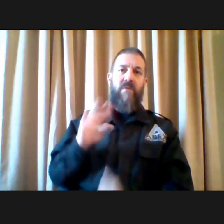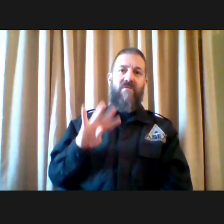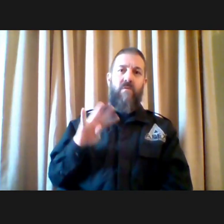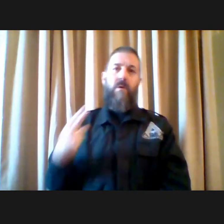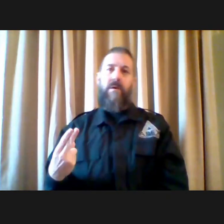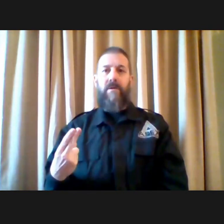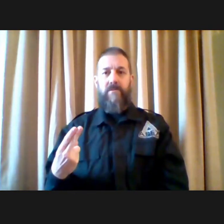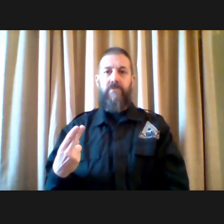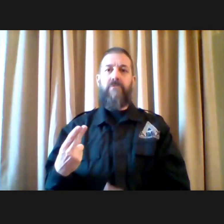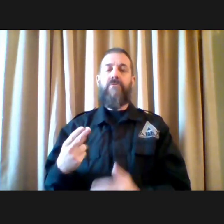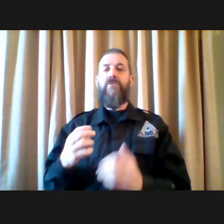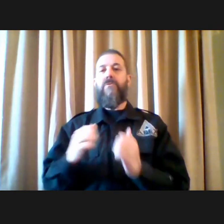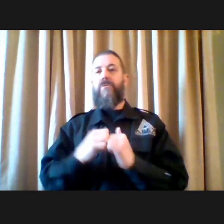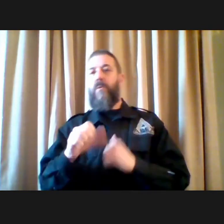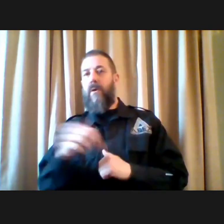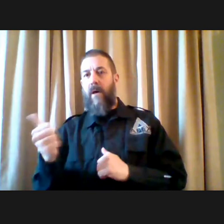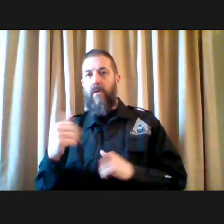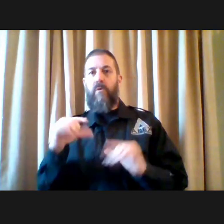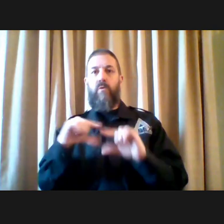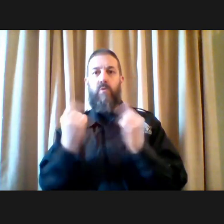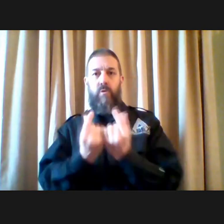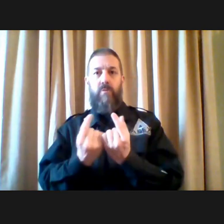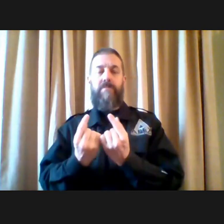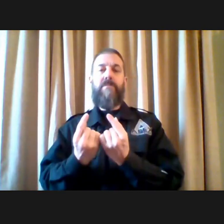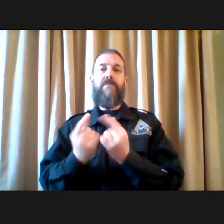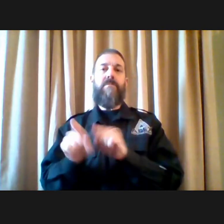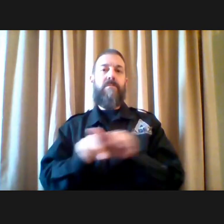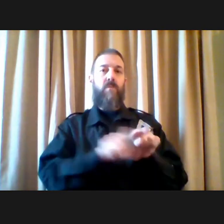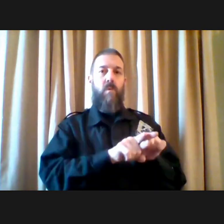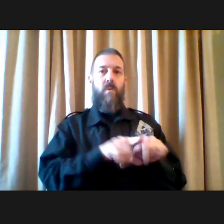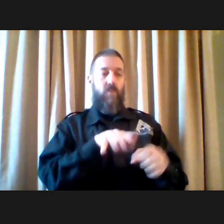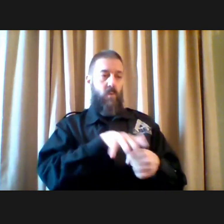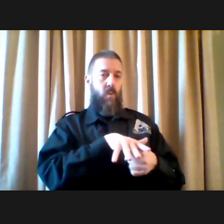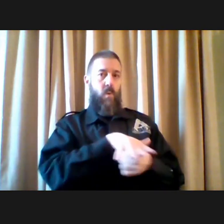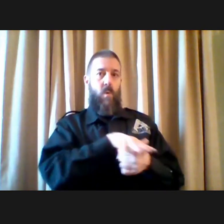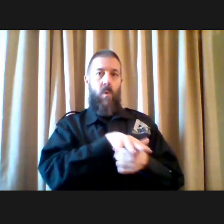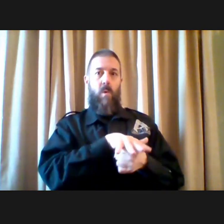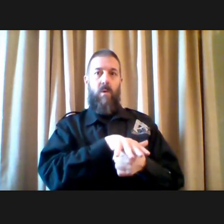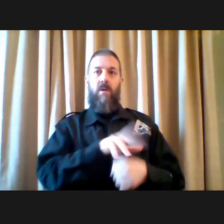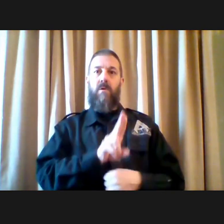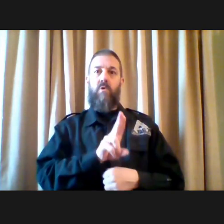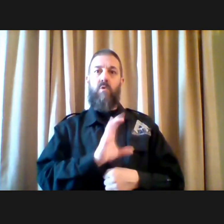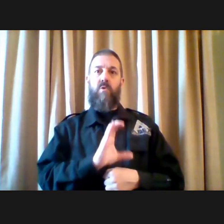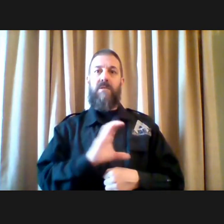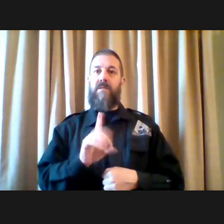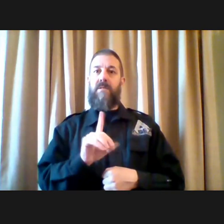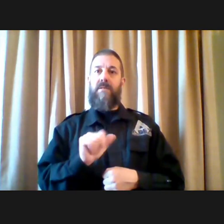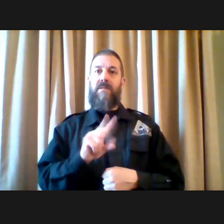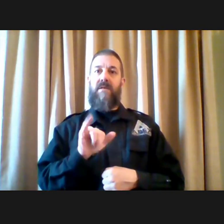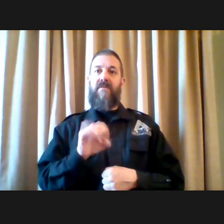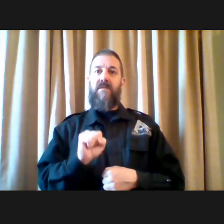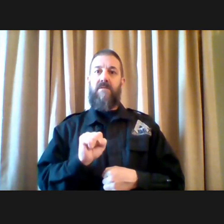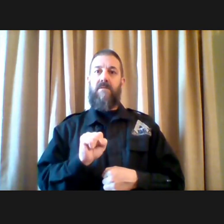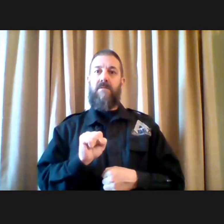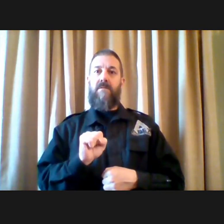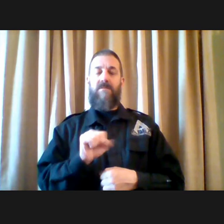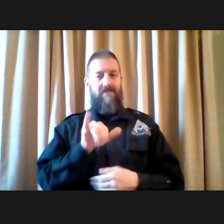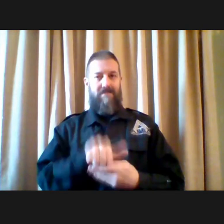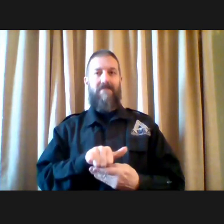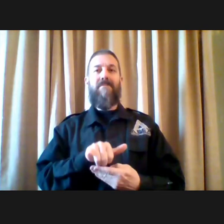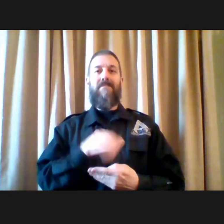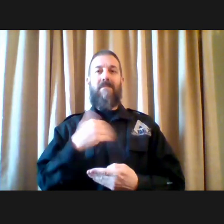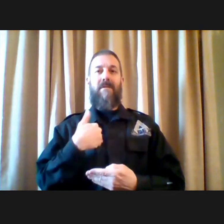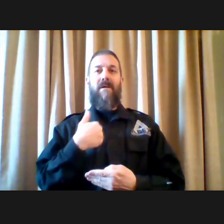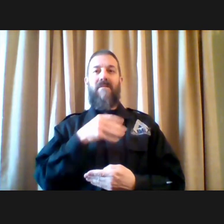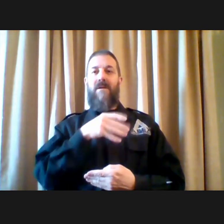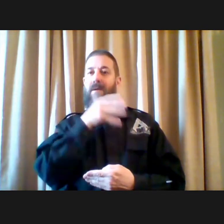the local UC Davis, which is the agricultural extension, and trying to